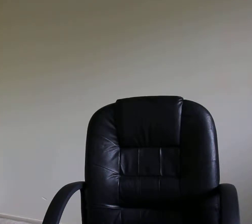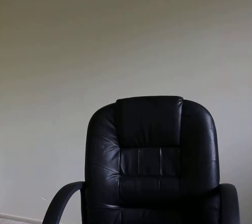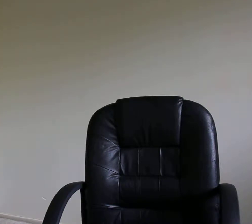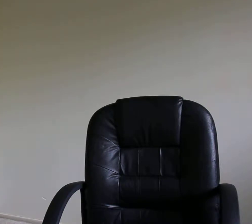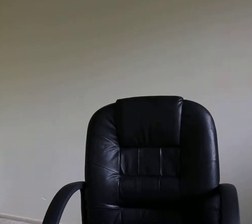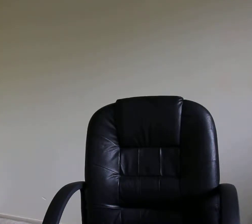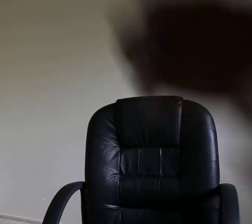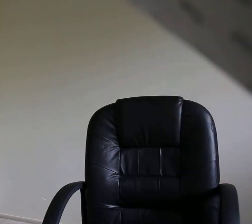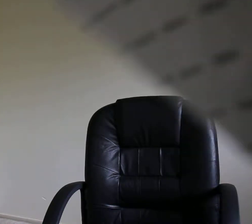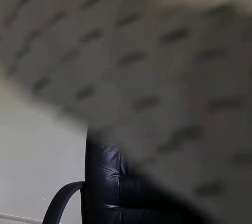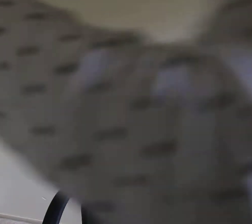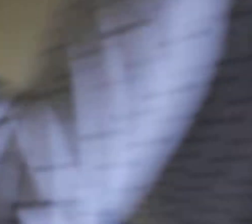So you're already